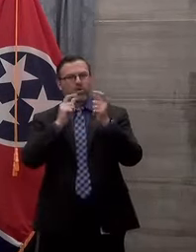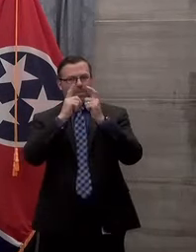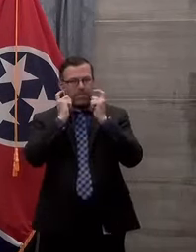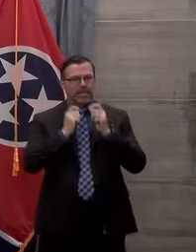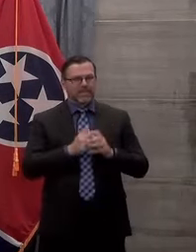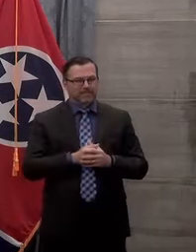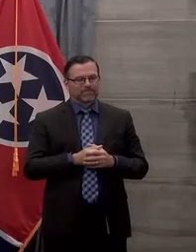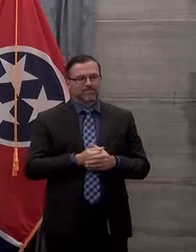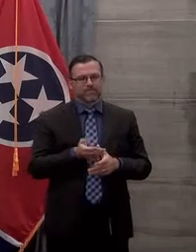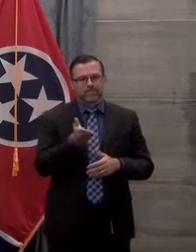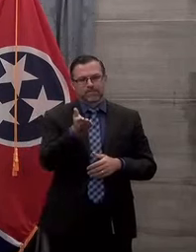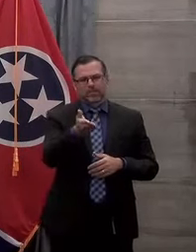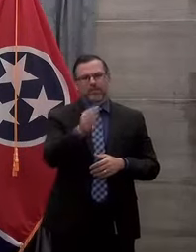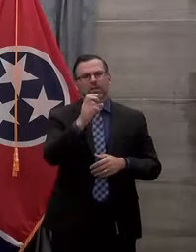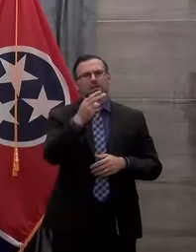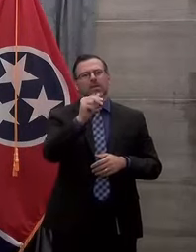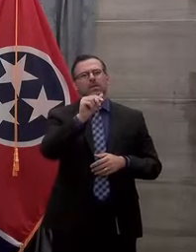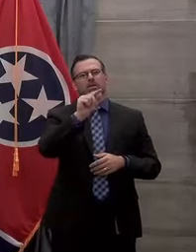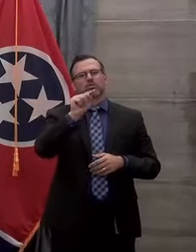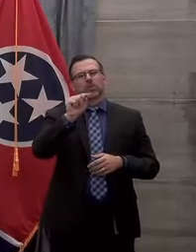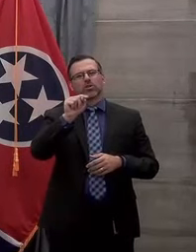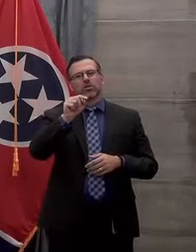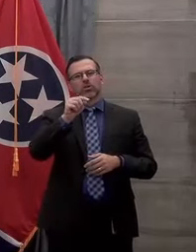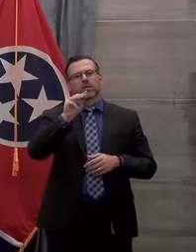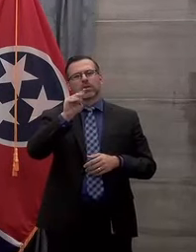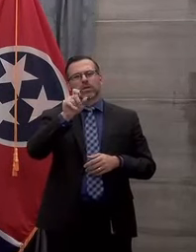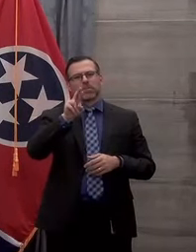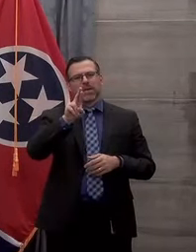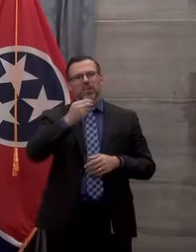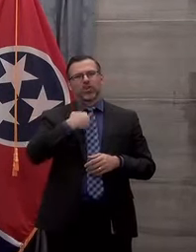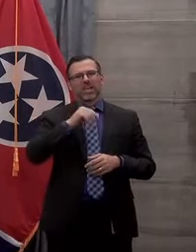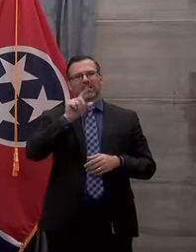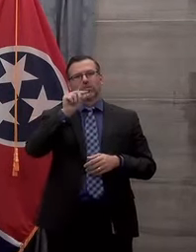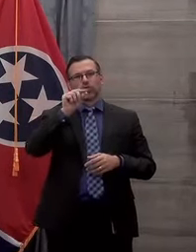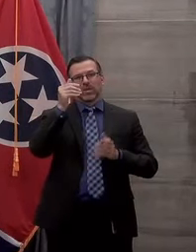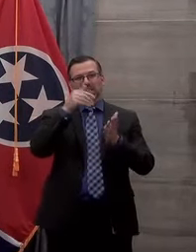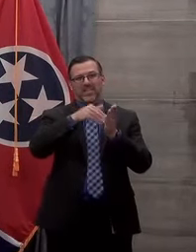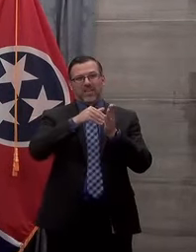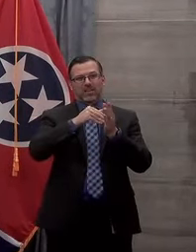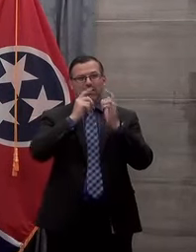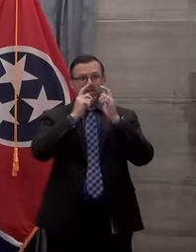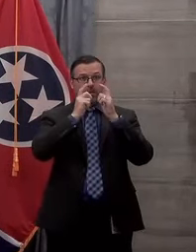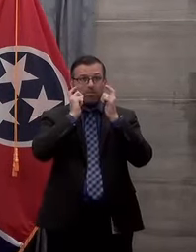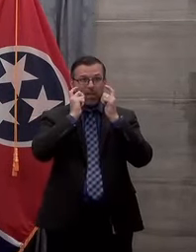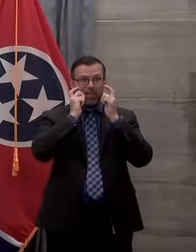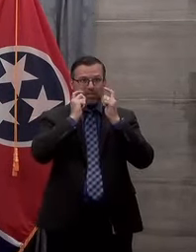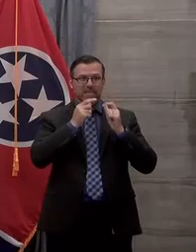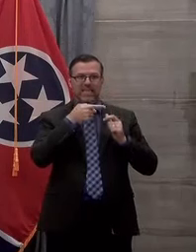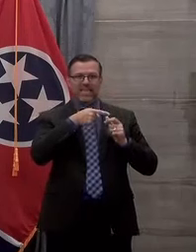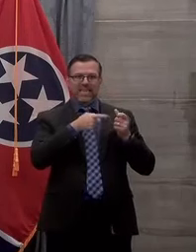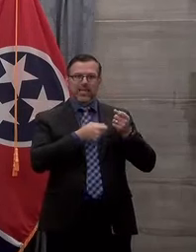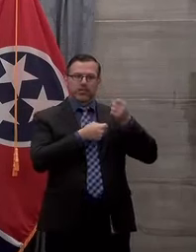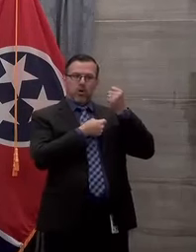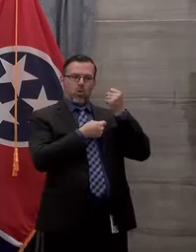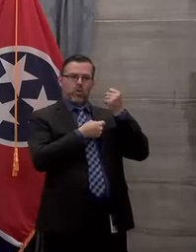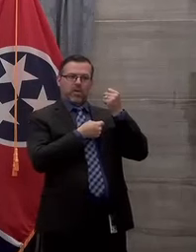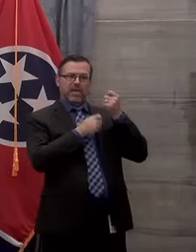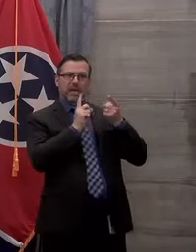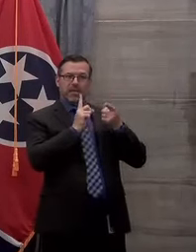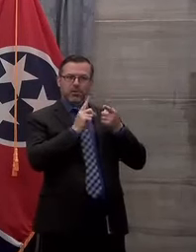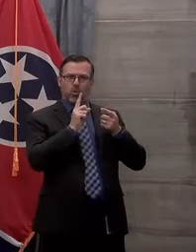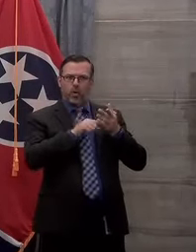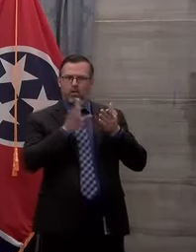you, Chattanooga Mayor Andy Burke has got 22,000 masks that he's withholding distribution of like that. What would you tell